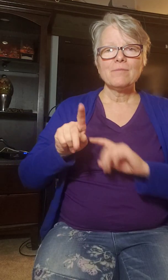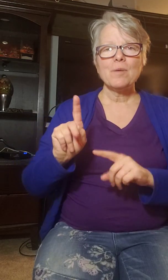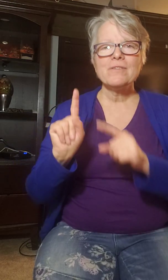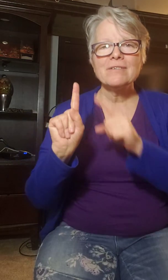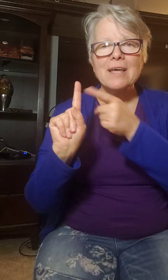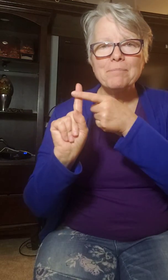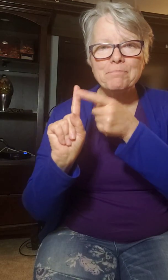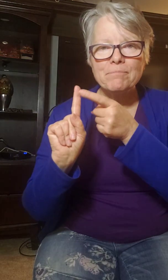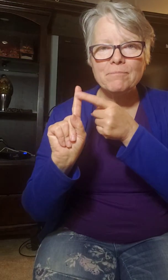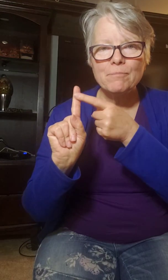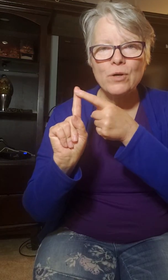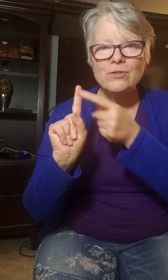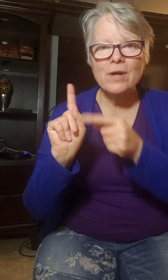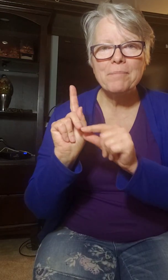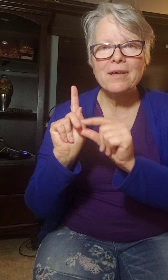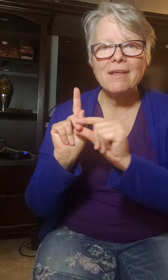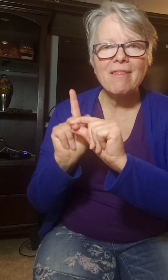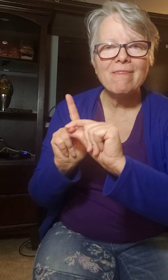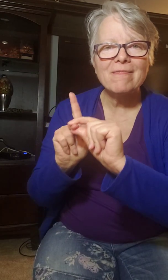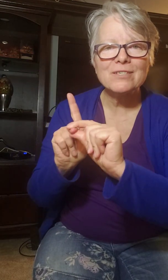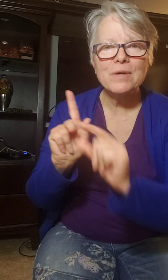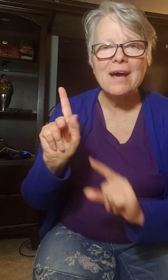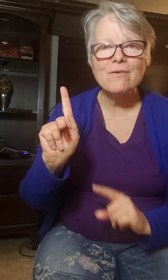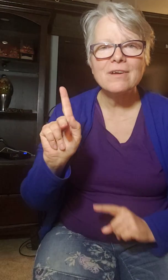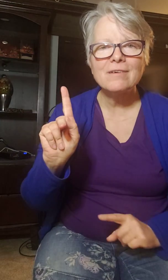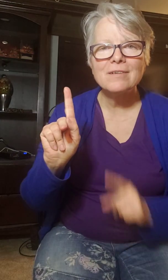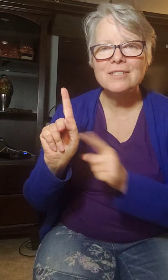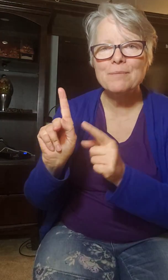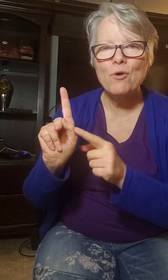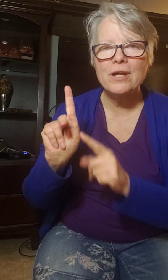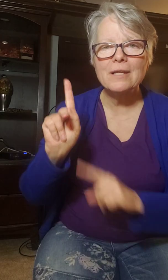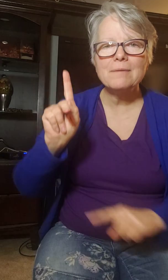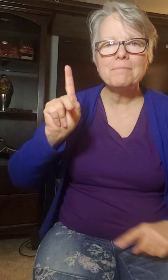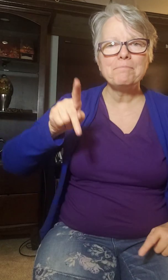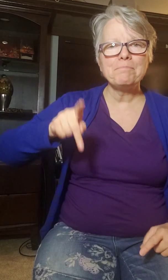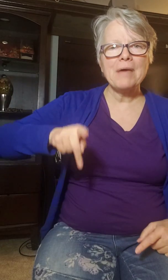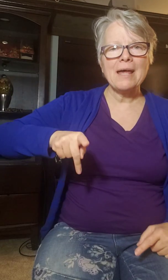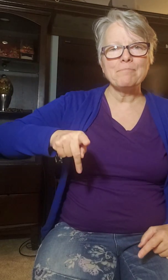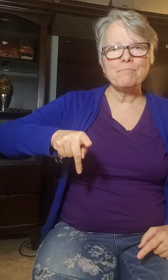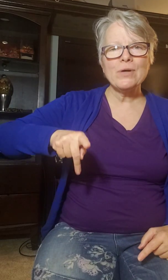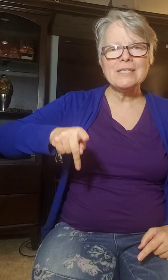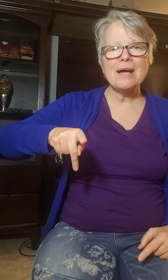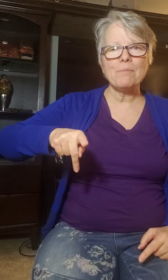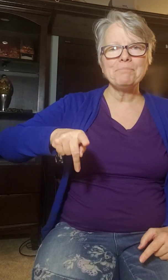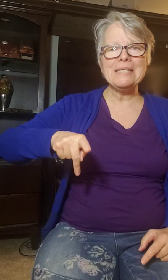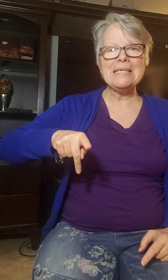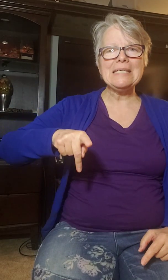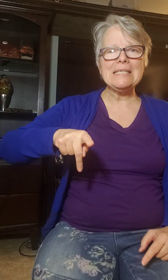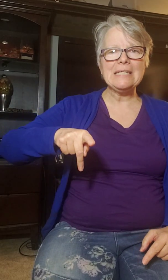Remember, there's that pointer up, this one out, support it, and point it down. P,